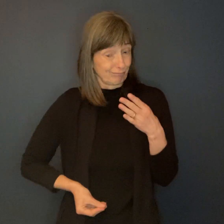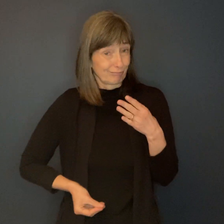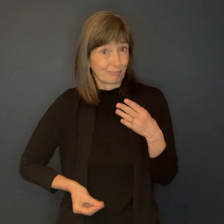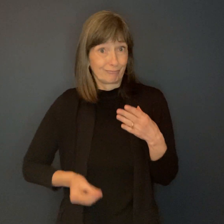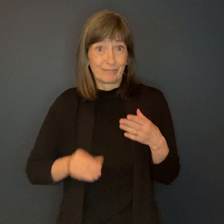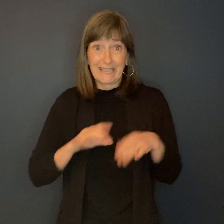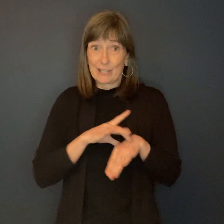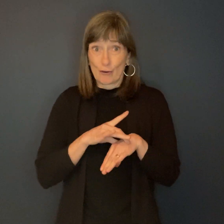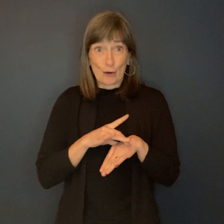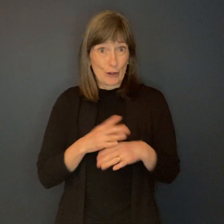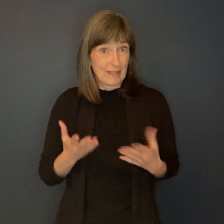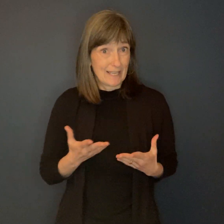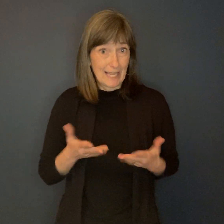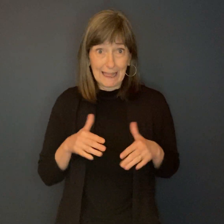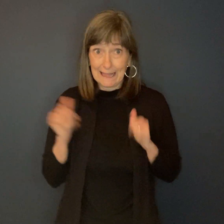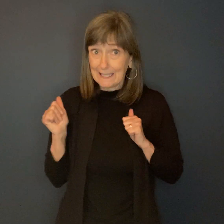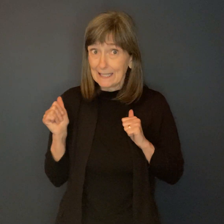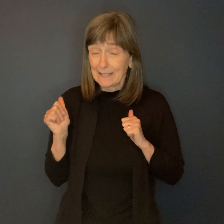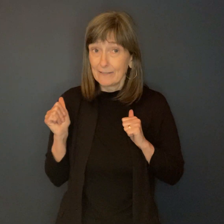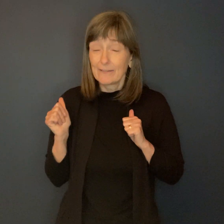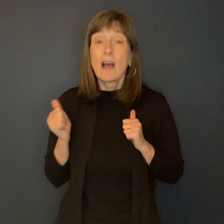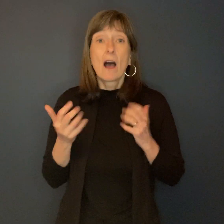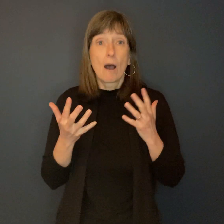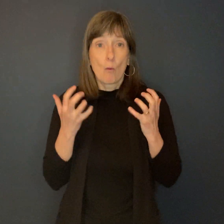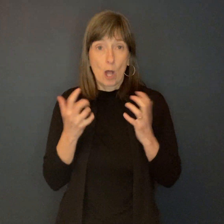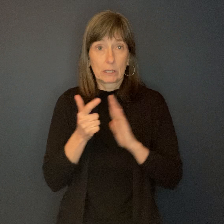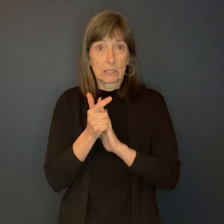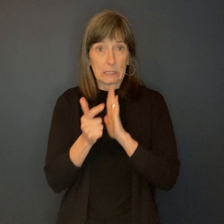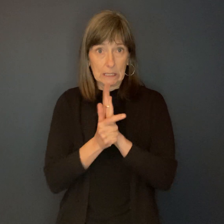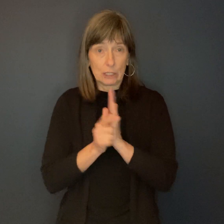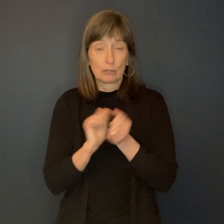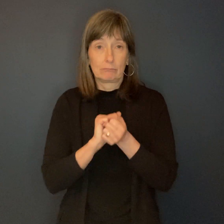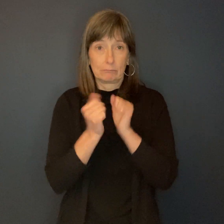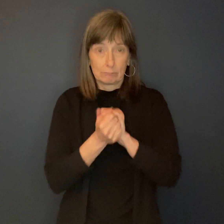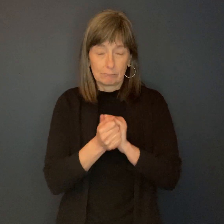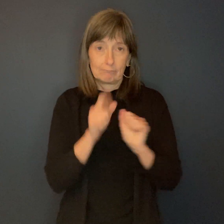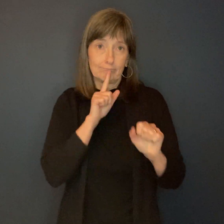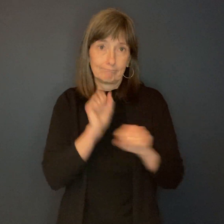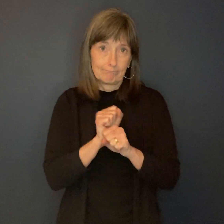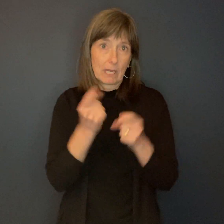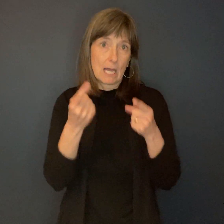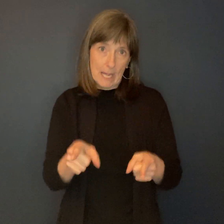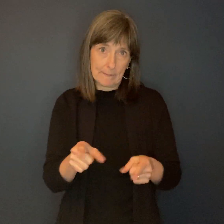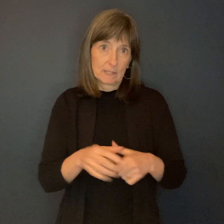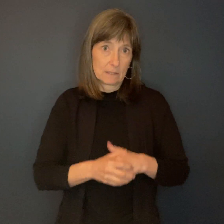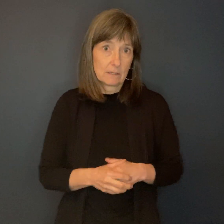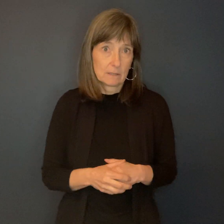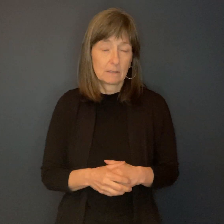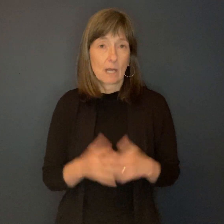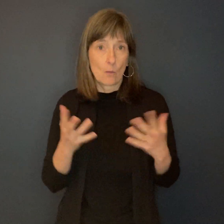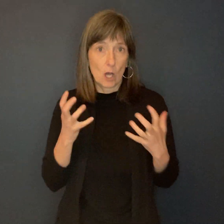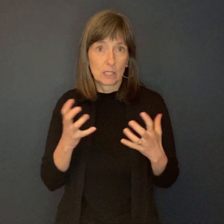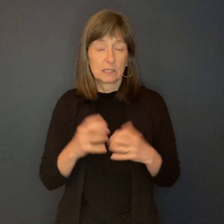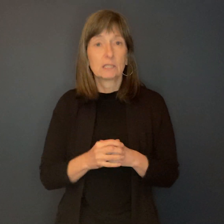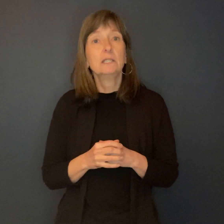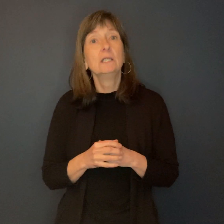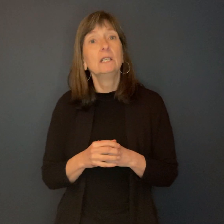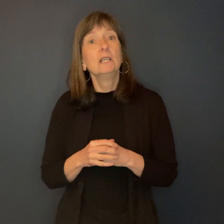that those legal reforms come to pass, and the promise of the Charter, equality